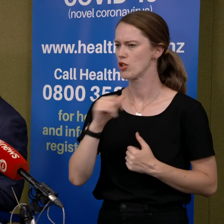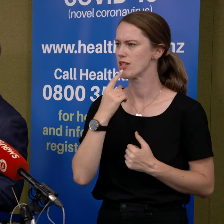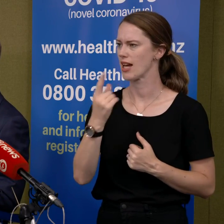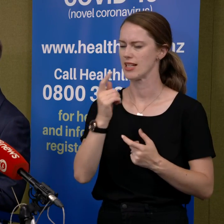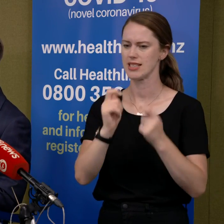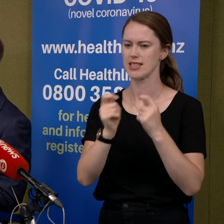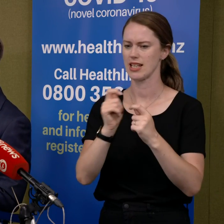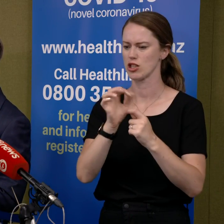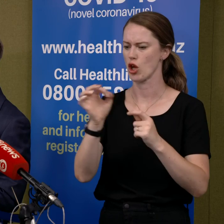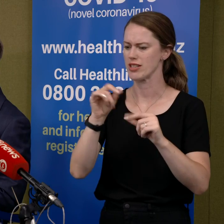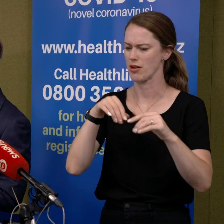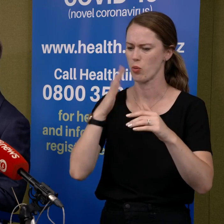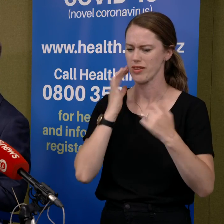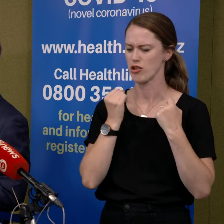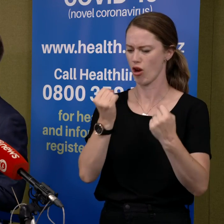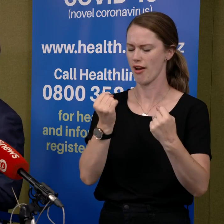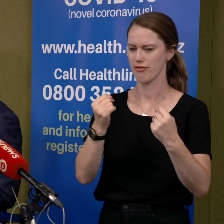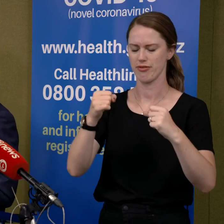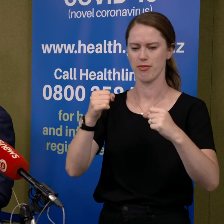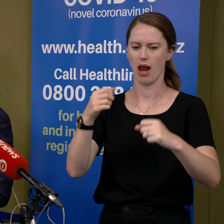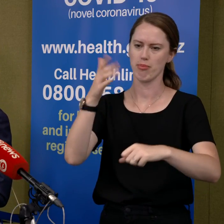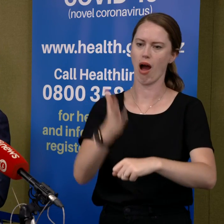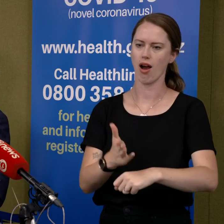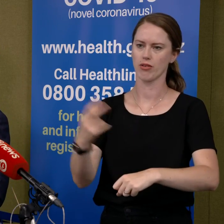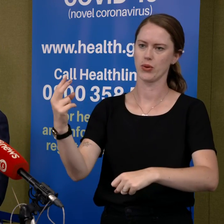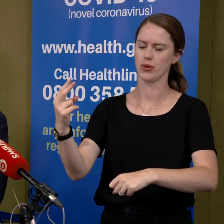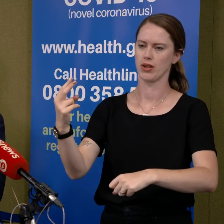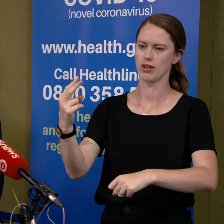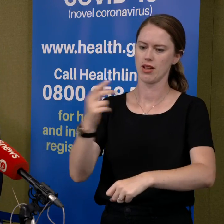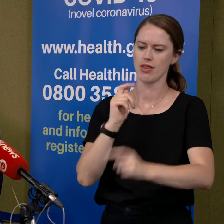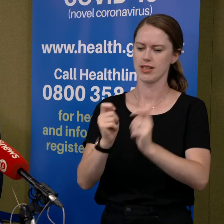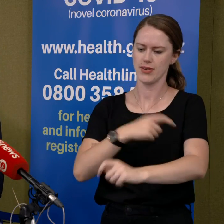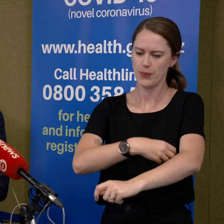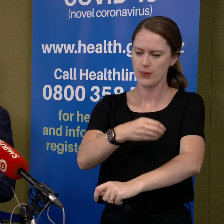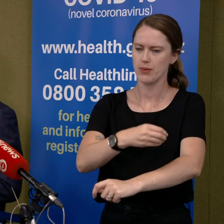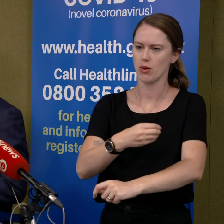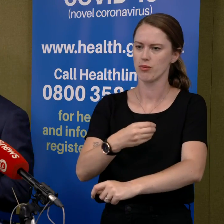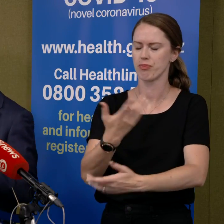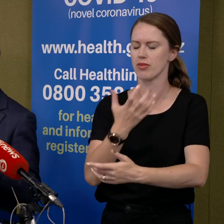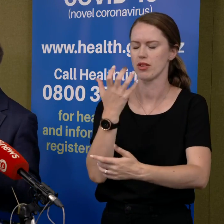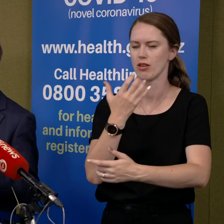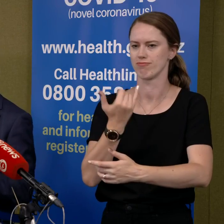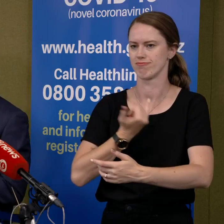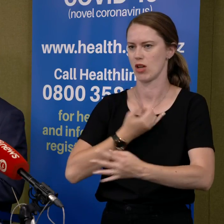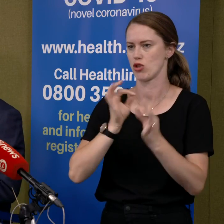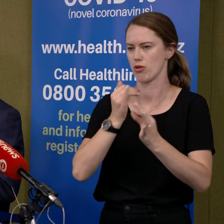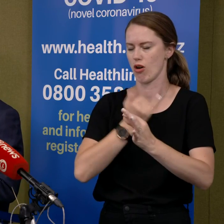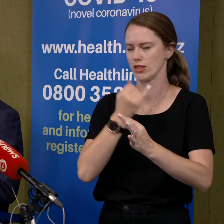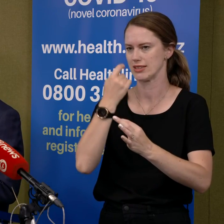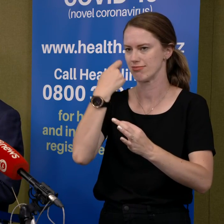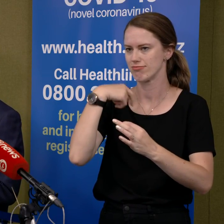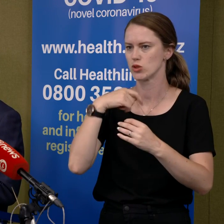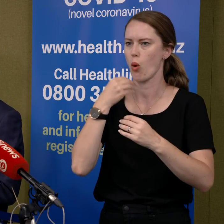the testing is not done in the drive-through clinic. The test is undertaken, so the swabs would be taken, but all the testing would still be